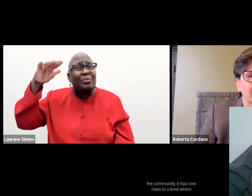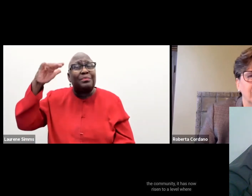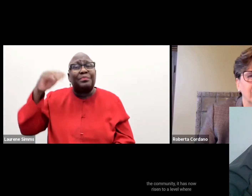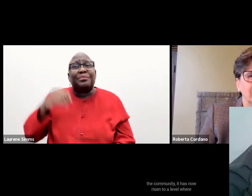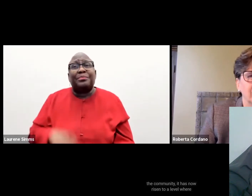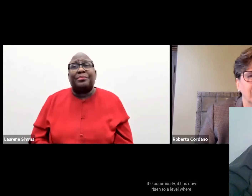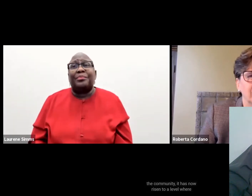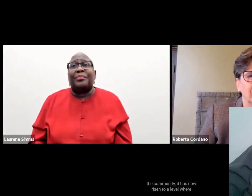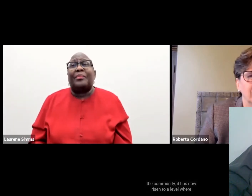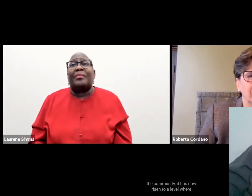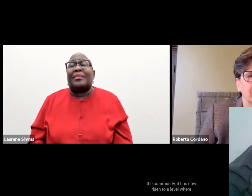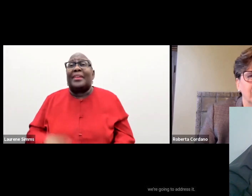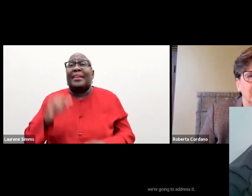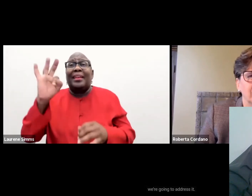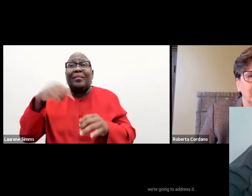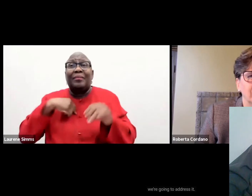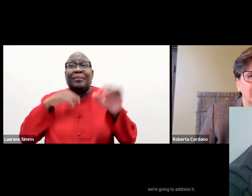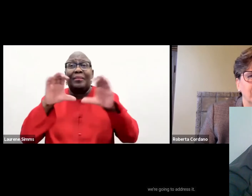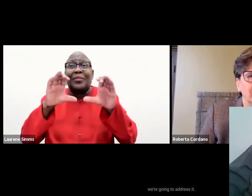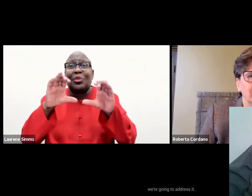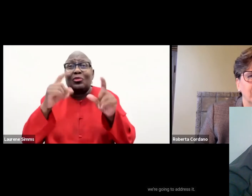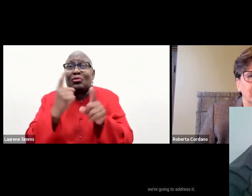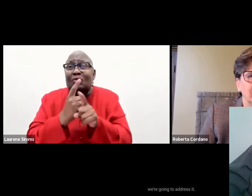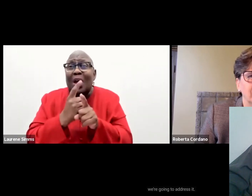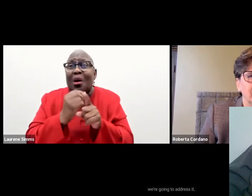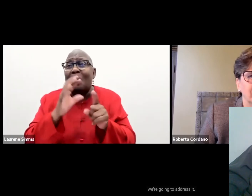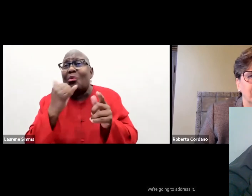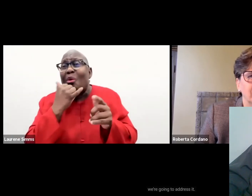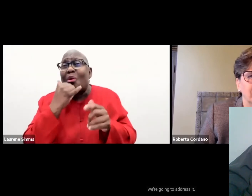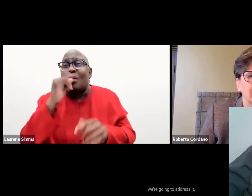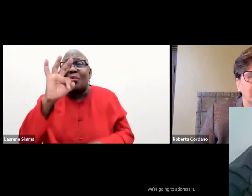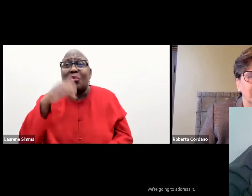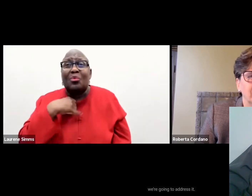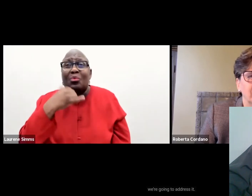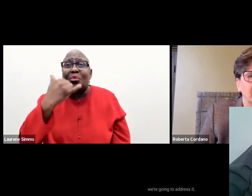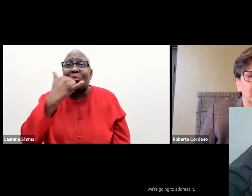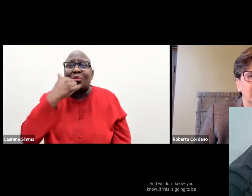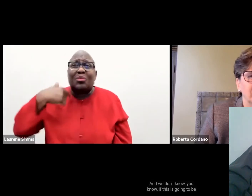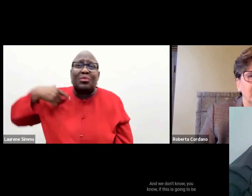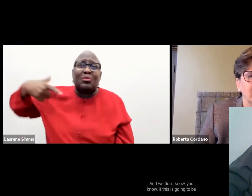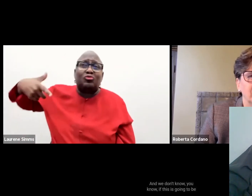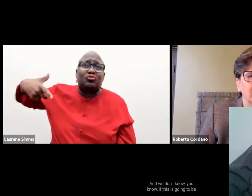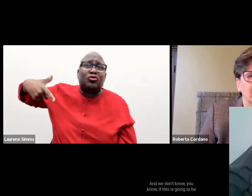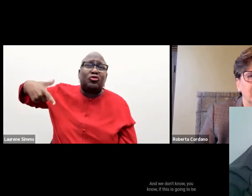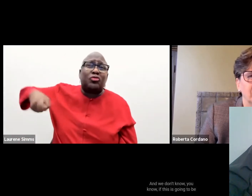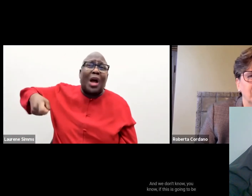There's been so much work going on, and now we want to address it.